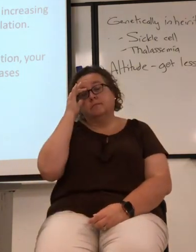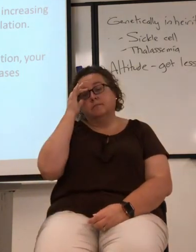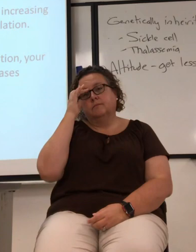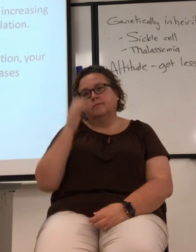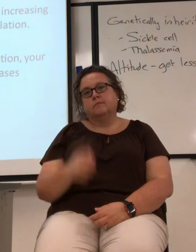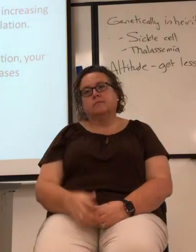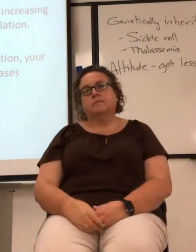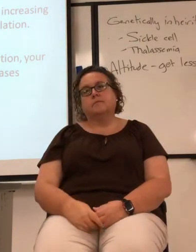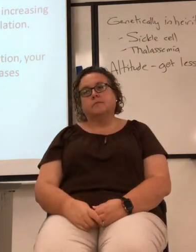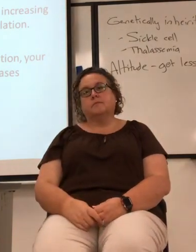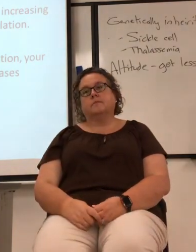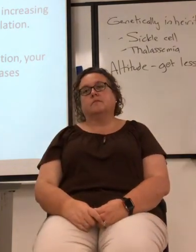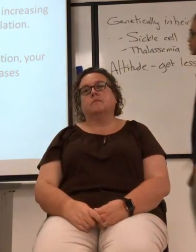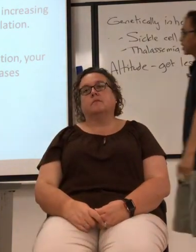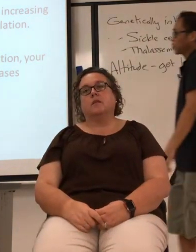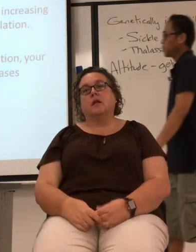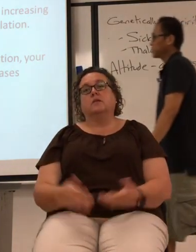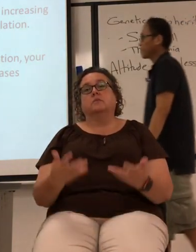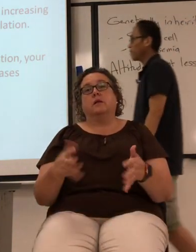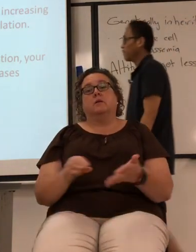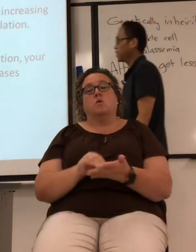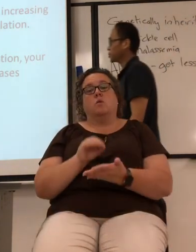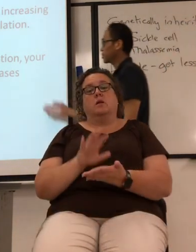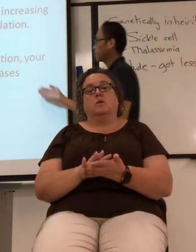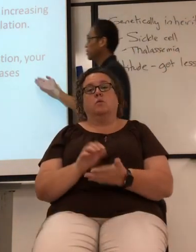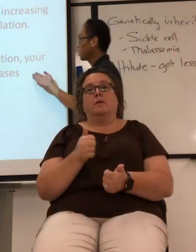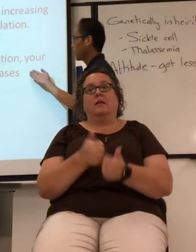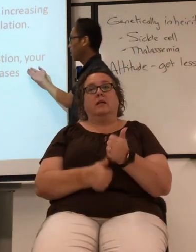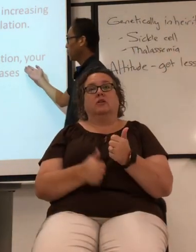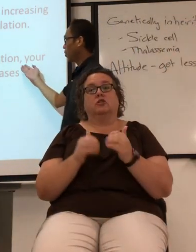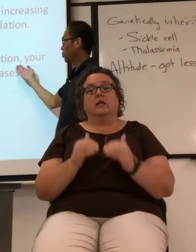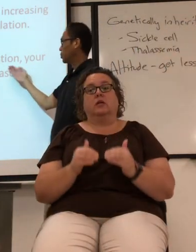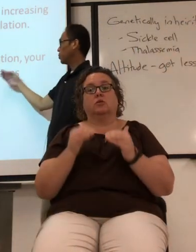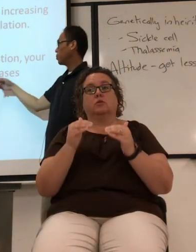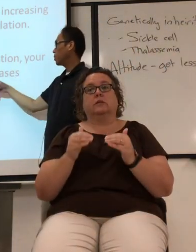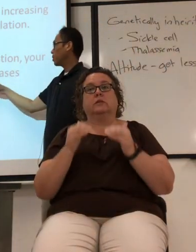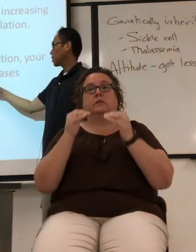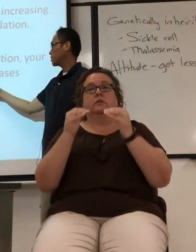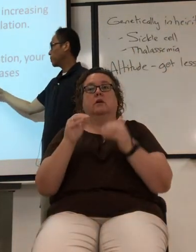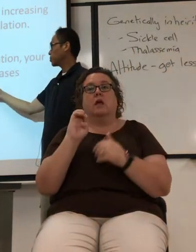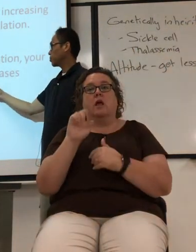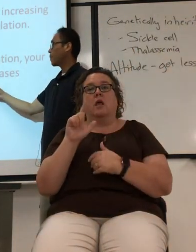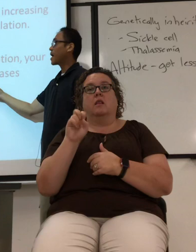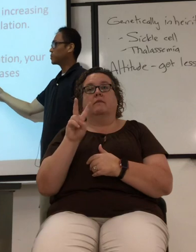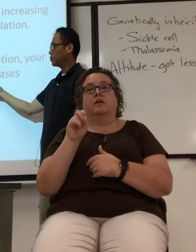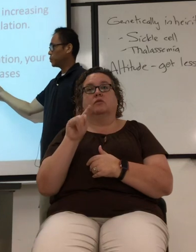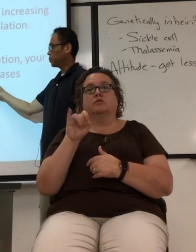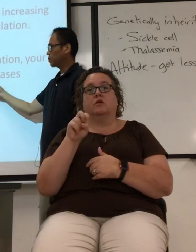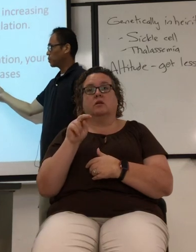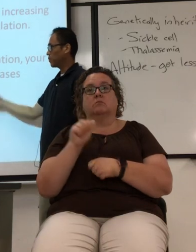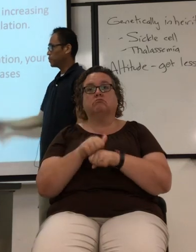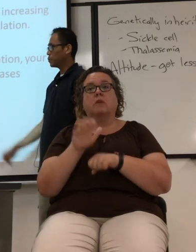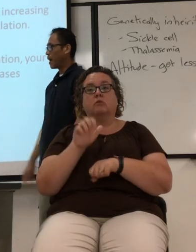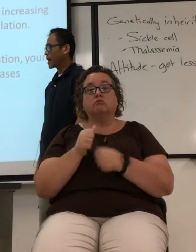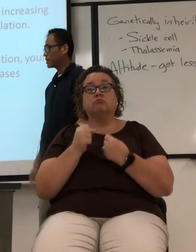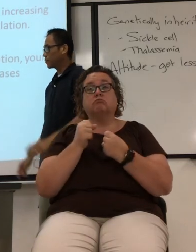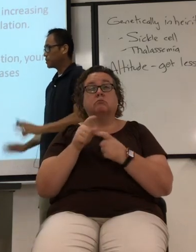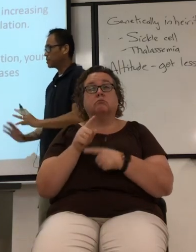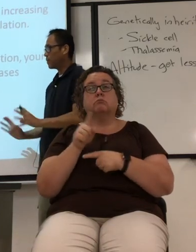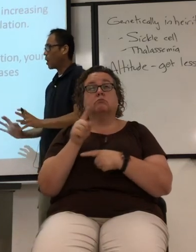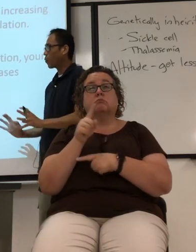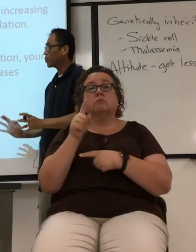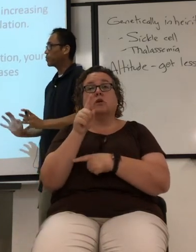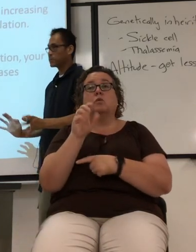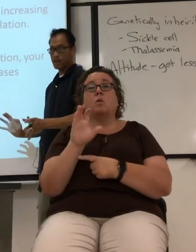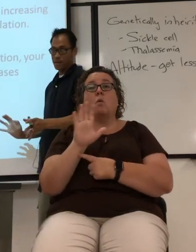It's been noted that with each increase of elevation, your O2 consumption, your max O2, your VO2 max,